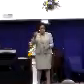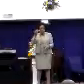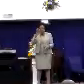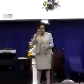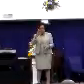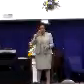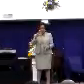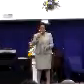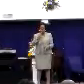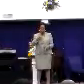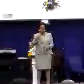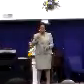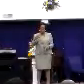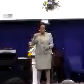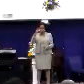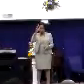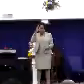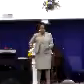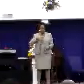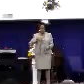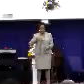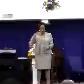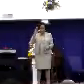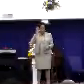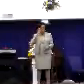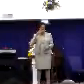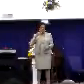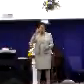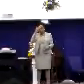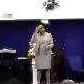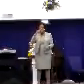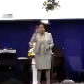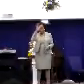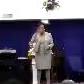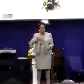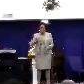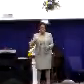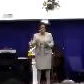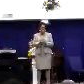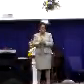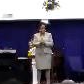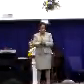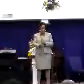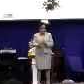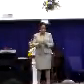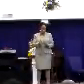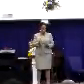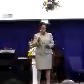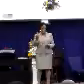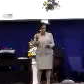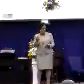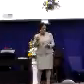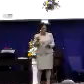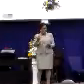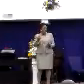man. We bring stuff on ourselves. Come on, try it over this place. So when you get a trade, you can do some things. Yeah. You don't believe